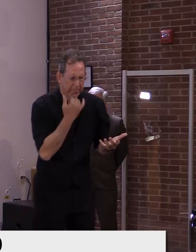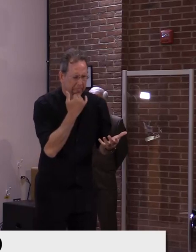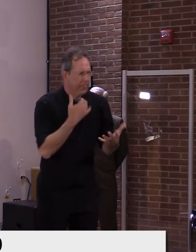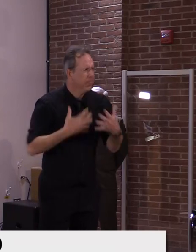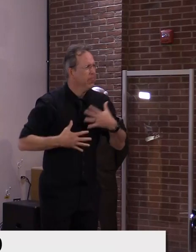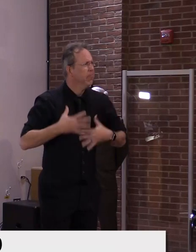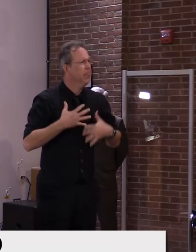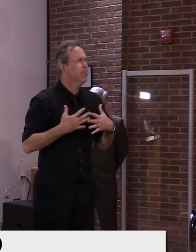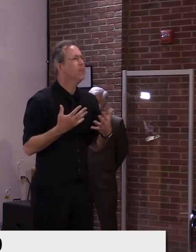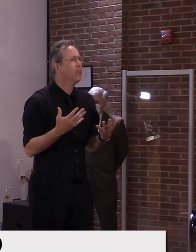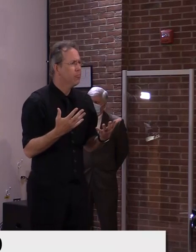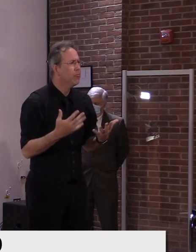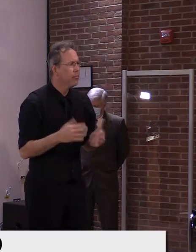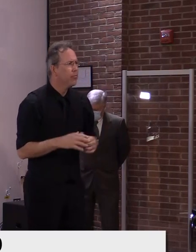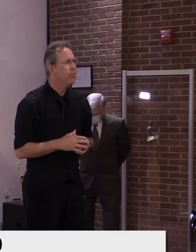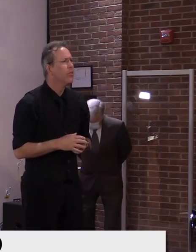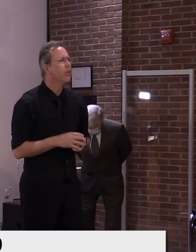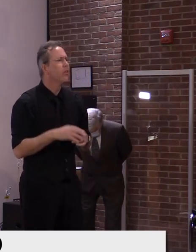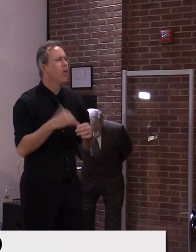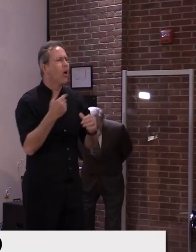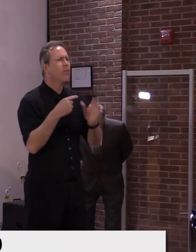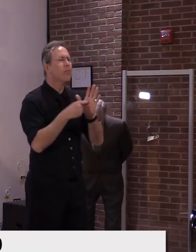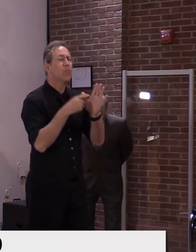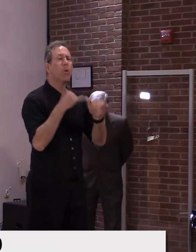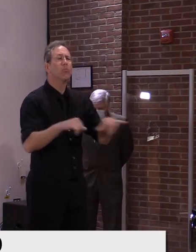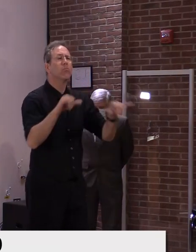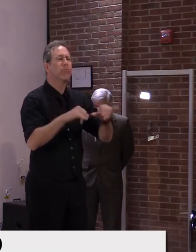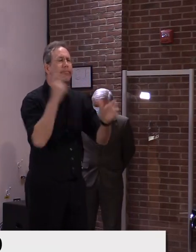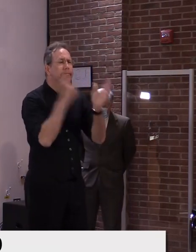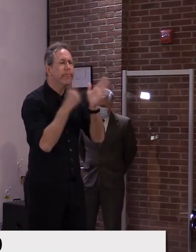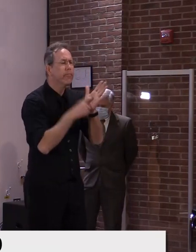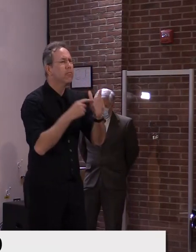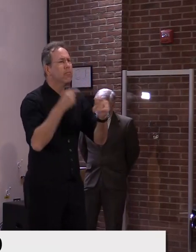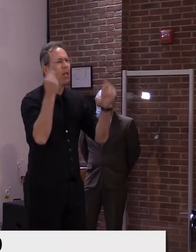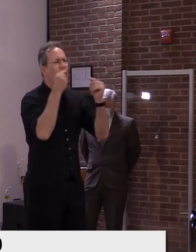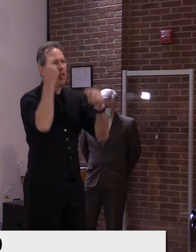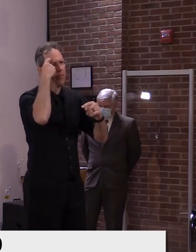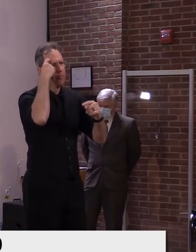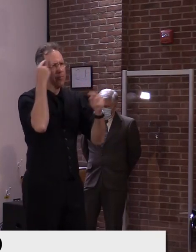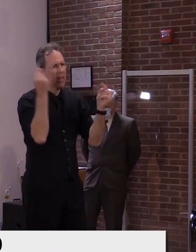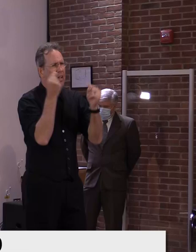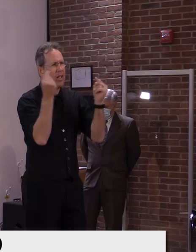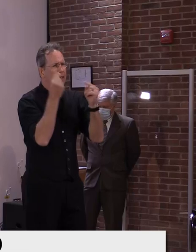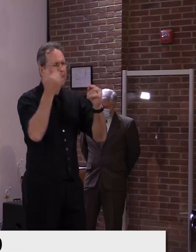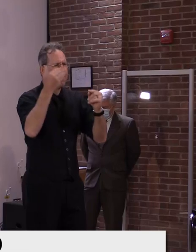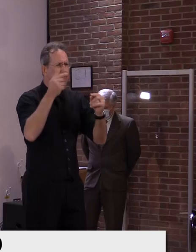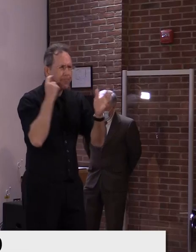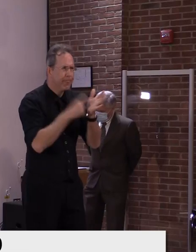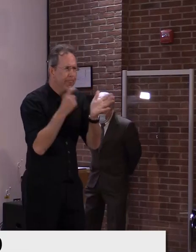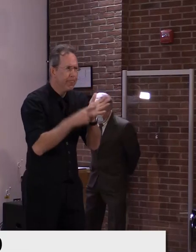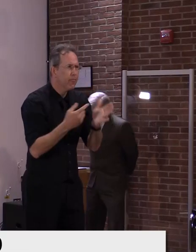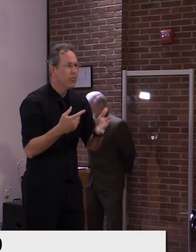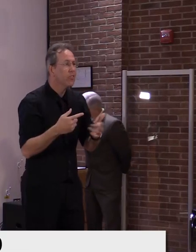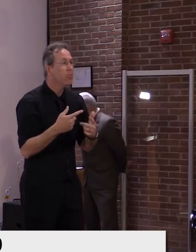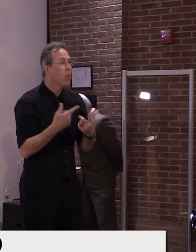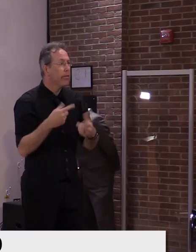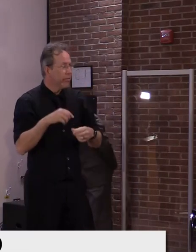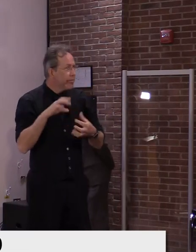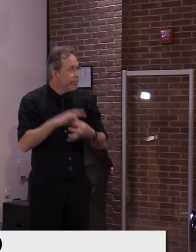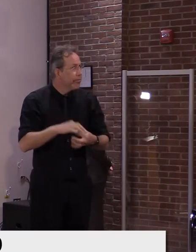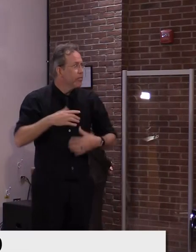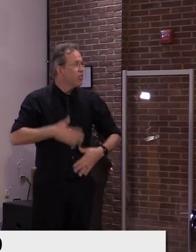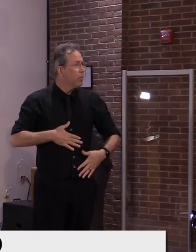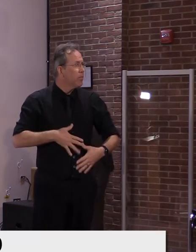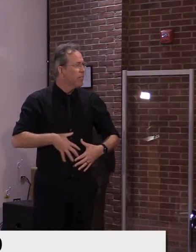symptom, often a headache. If there was something in your gastrointestinal symptom, it might be abdominal pain.